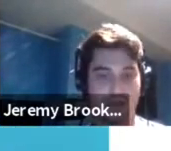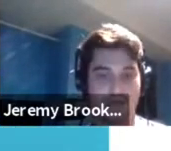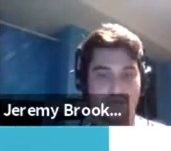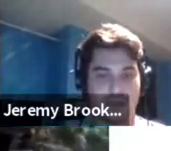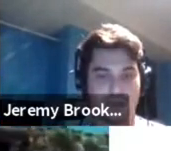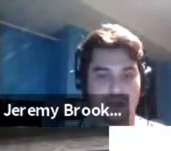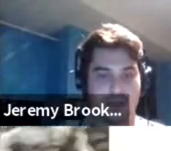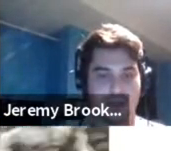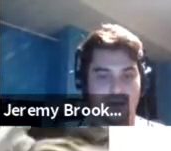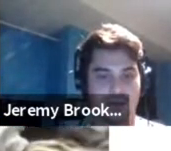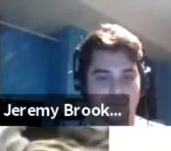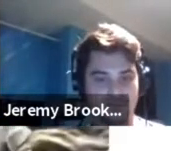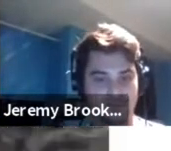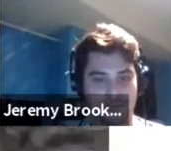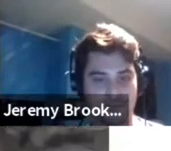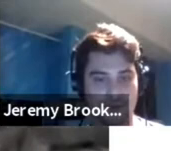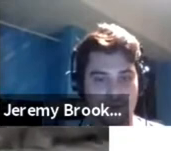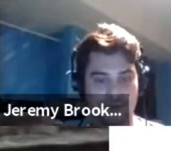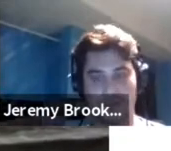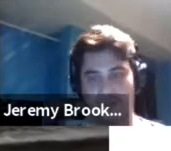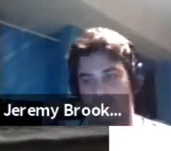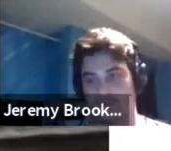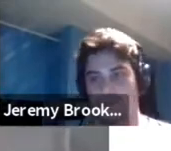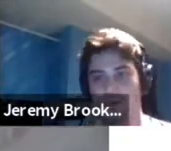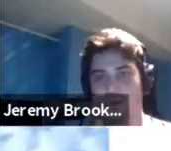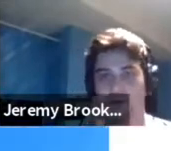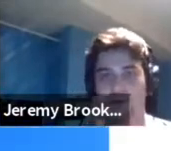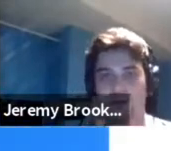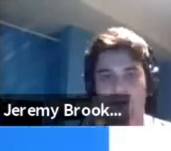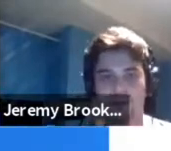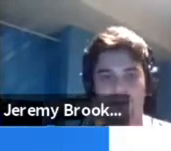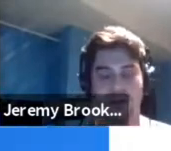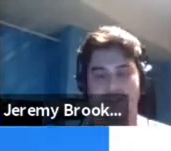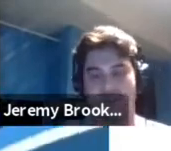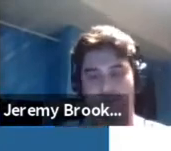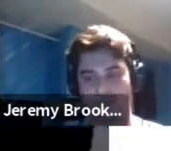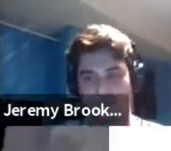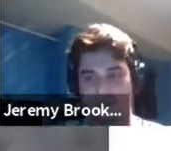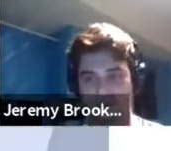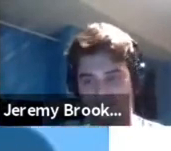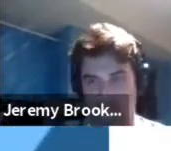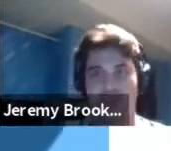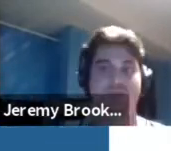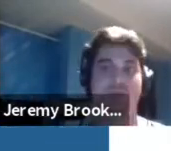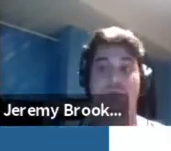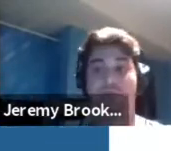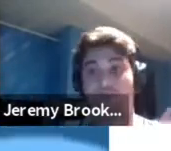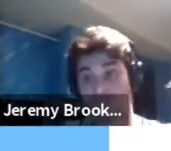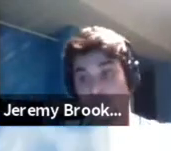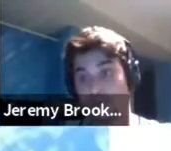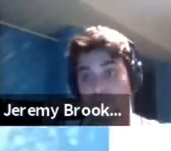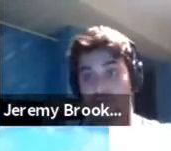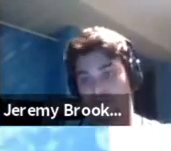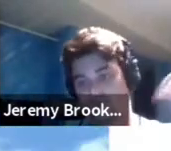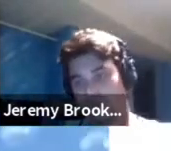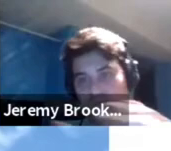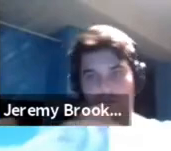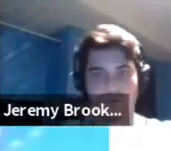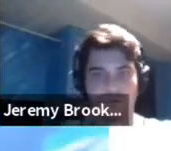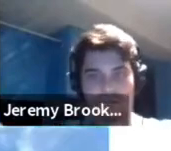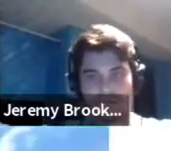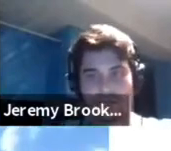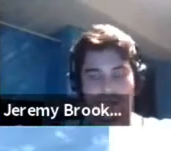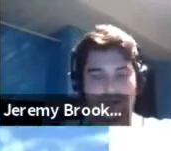drop my recent interview, podcast interview, which kind of talks a little bit more about photogrammetry. It's